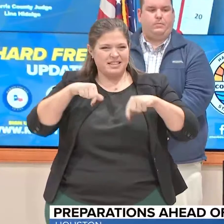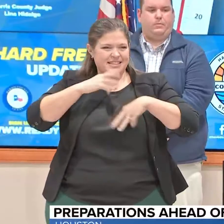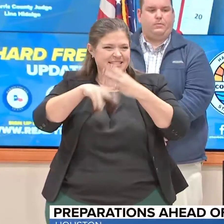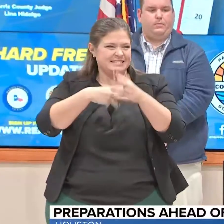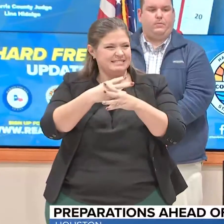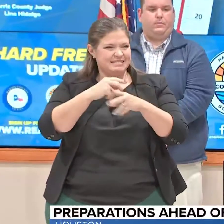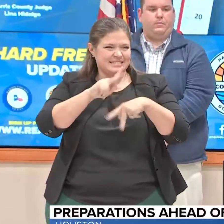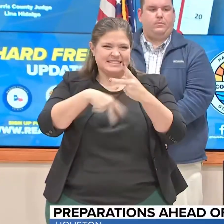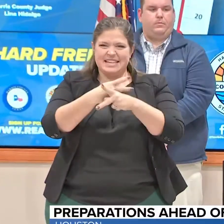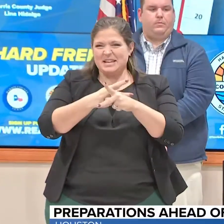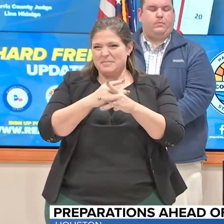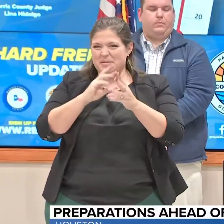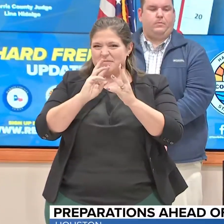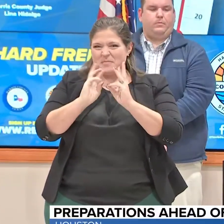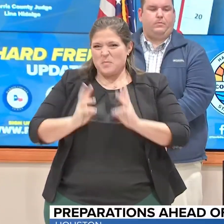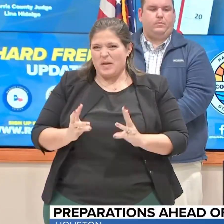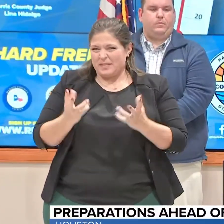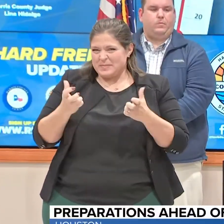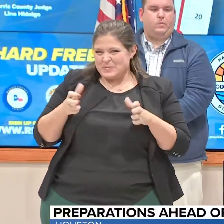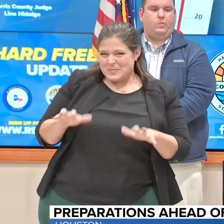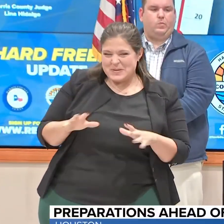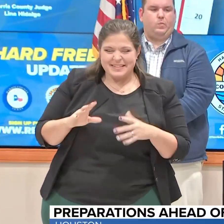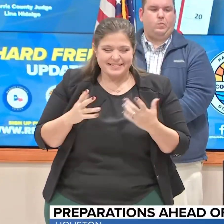of moments when we are talking about